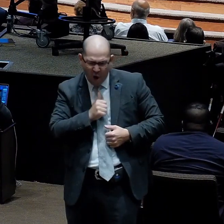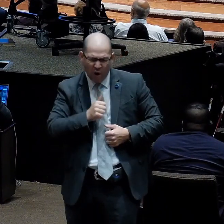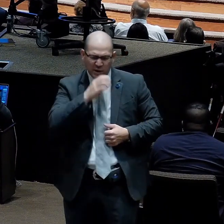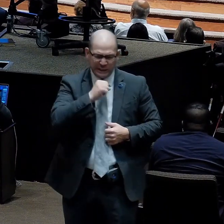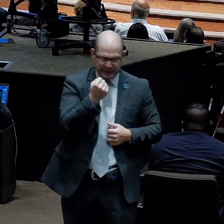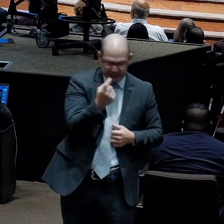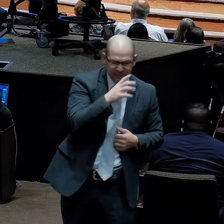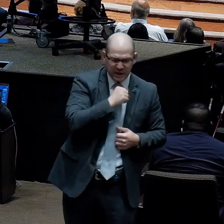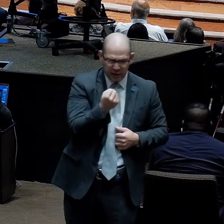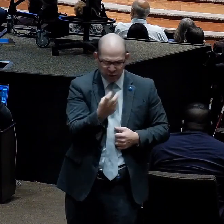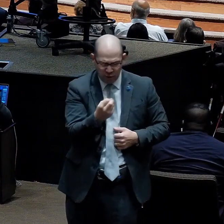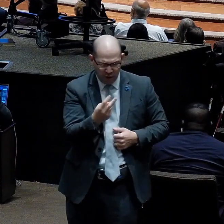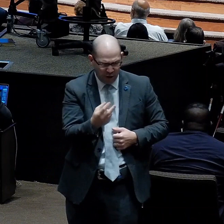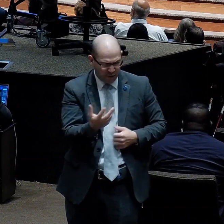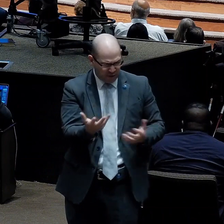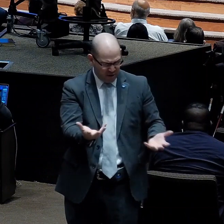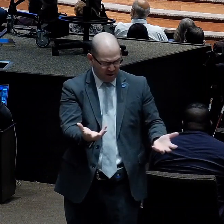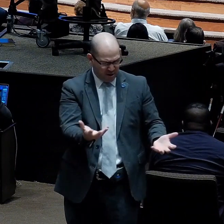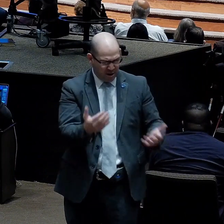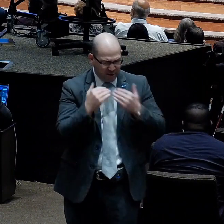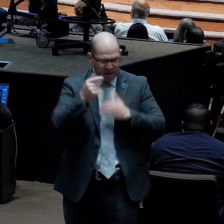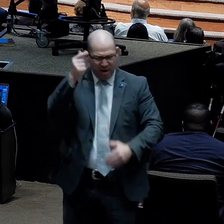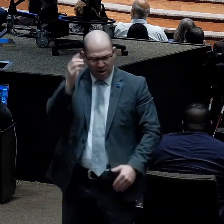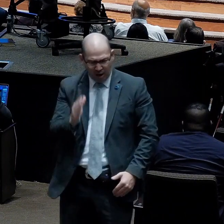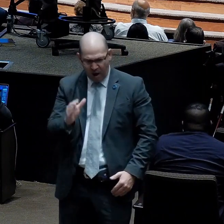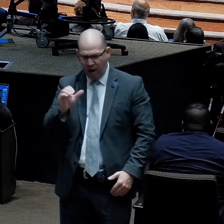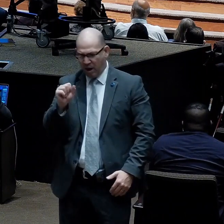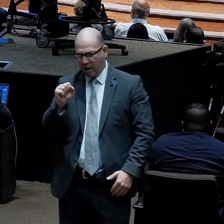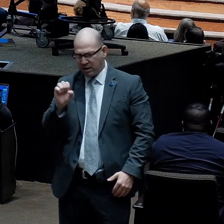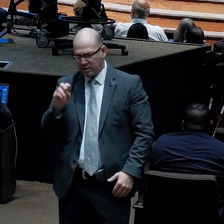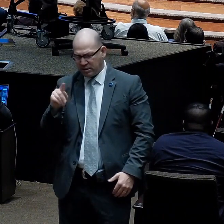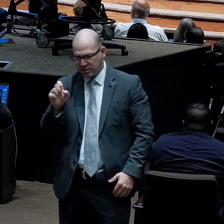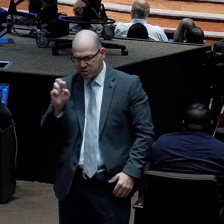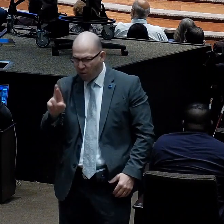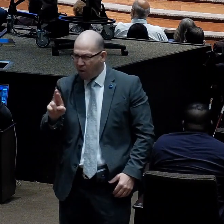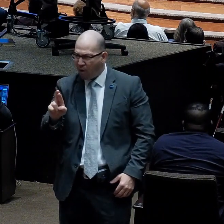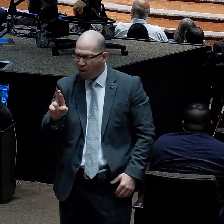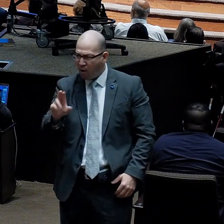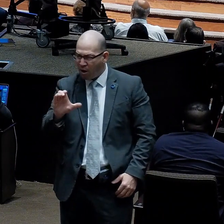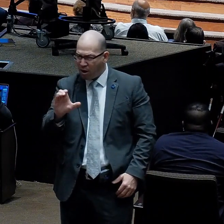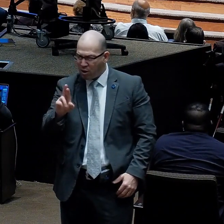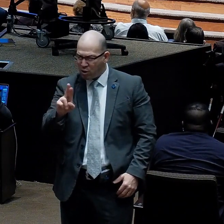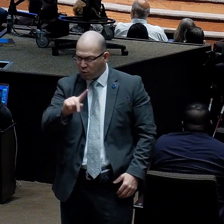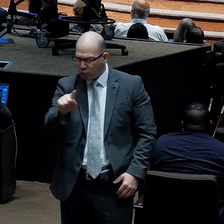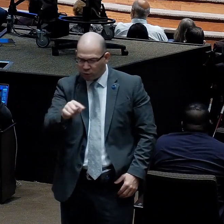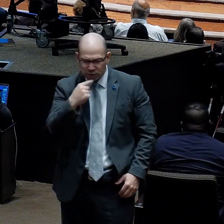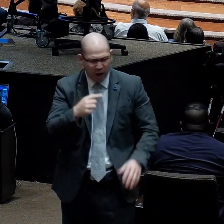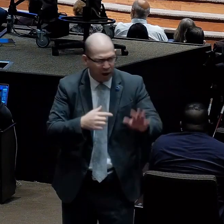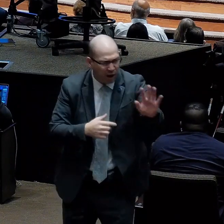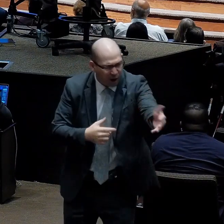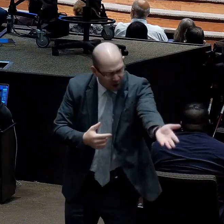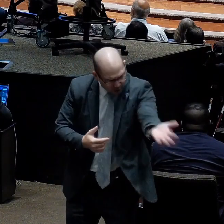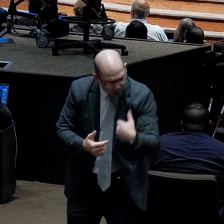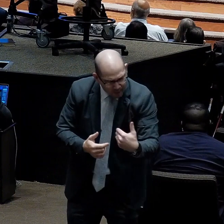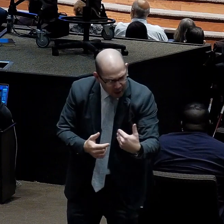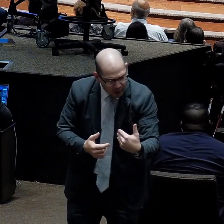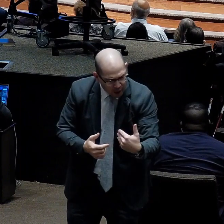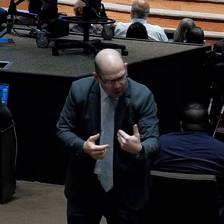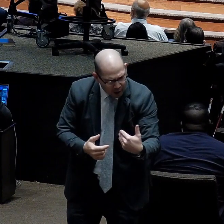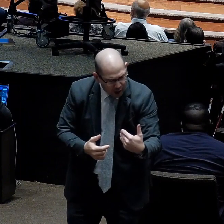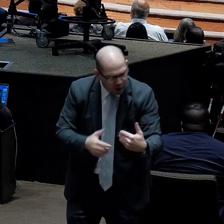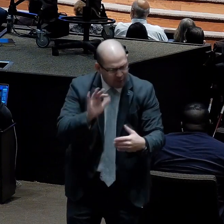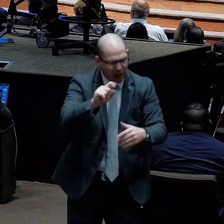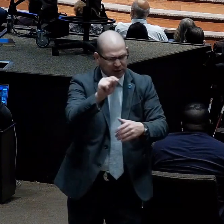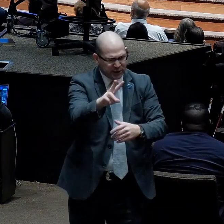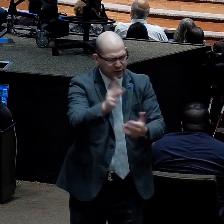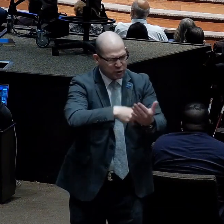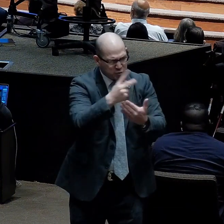thank God that Senator Cruz and others are calling them in before a Senate committee for their demeaning of these young children,